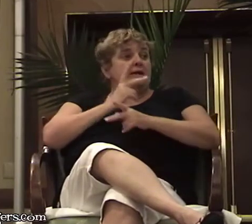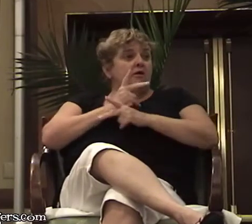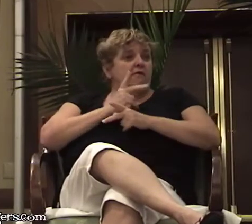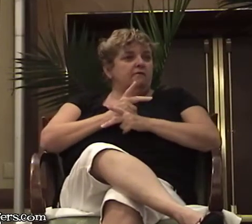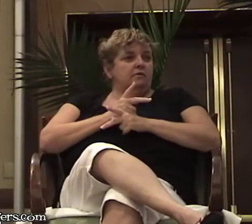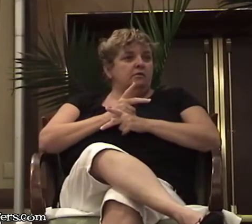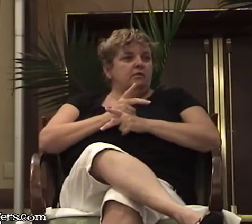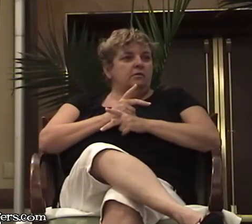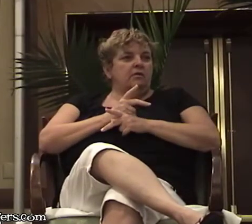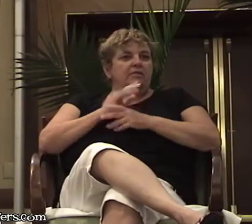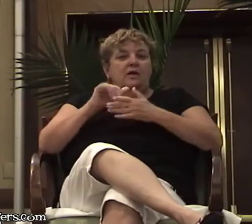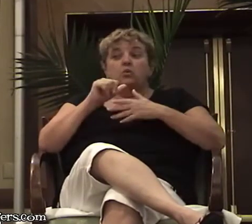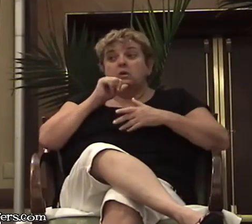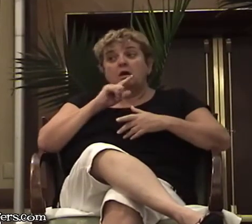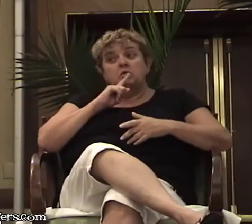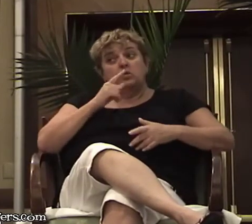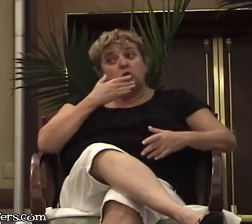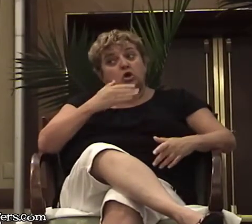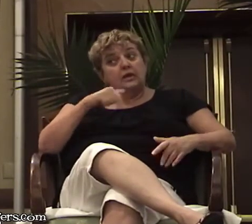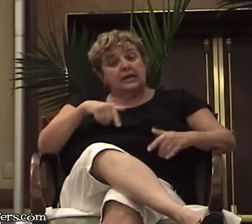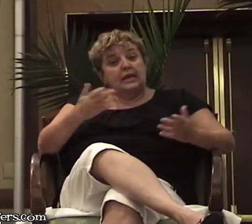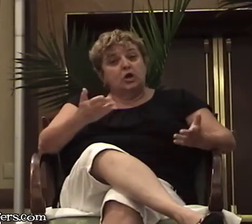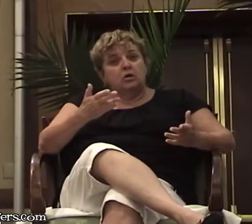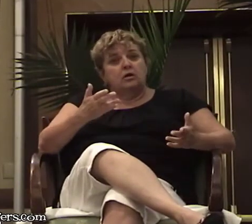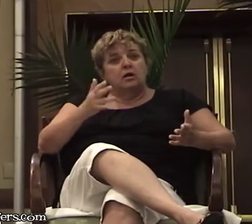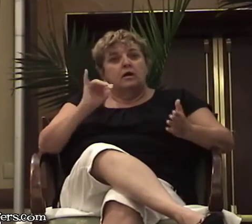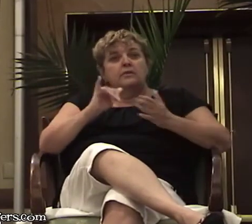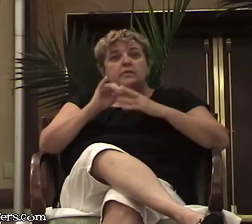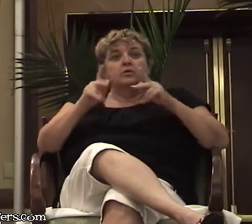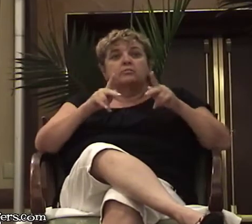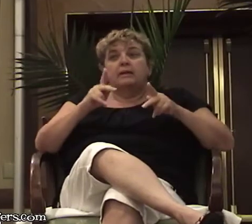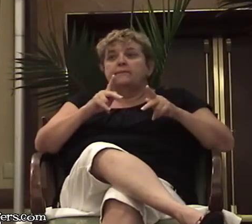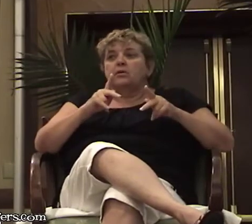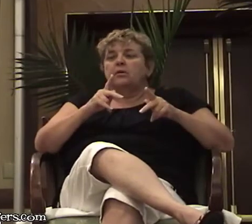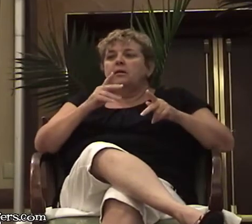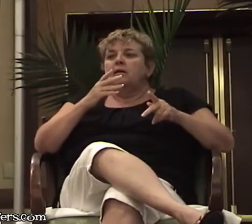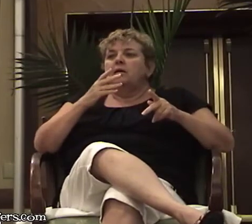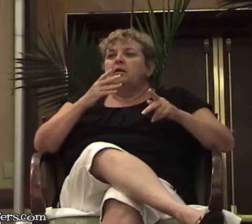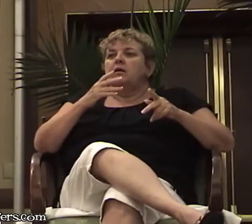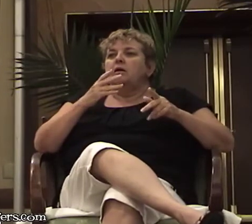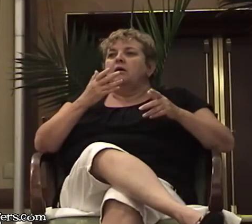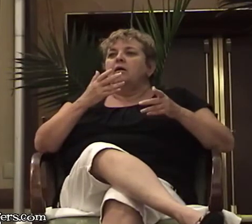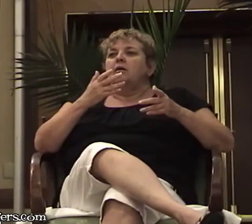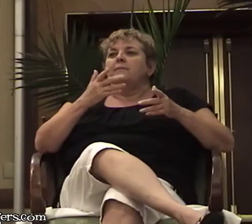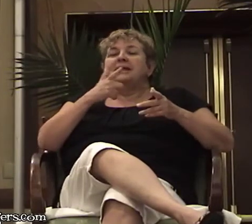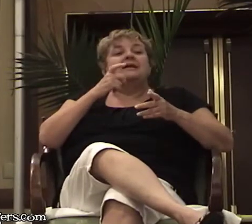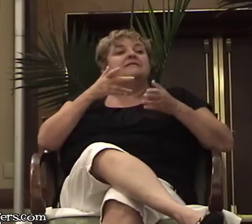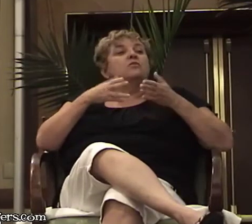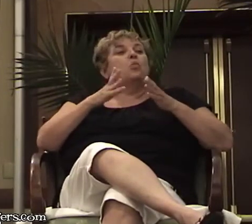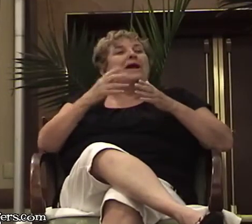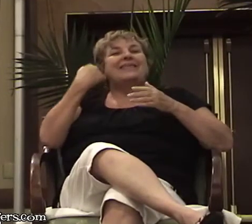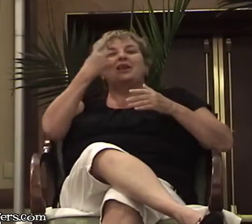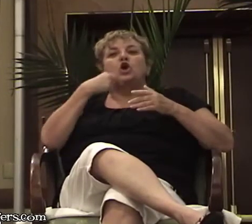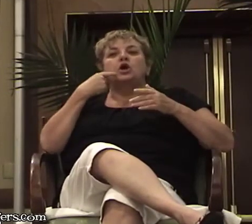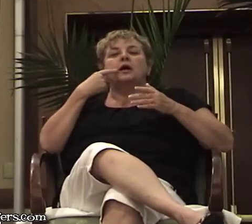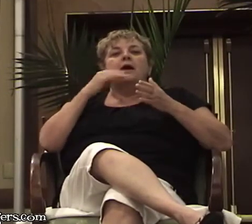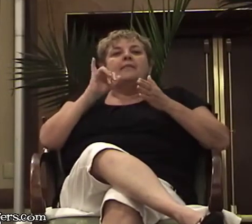here. That those people that may appear because of the way that they look, that they may not want recovery.